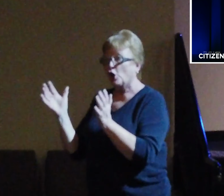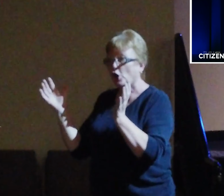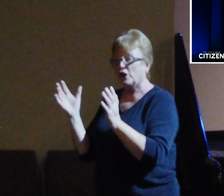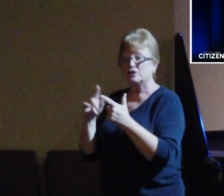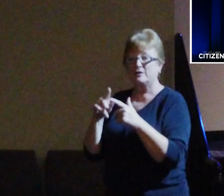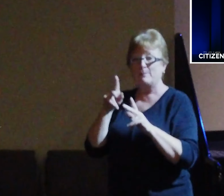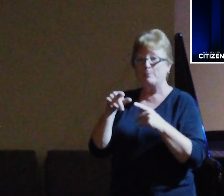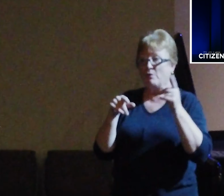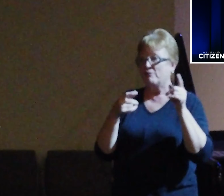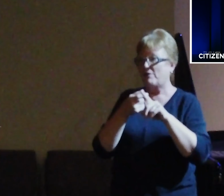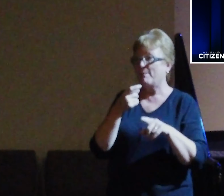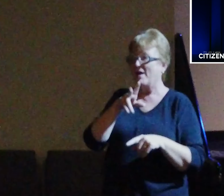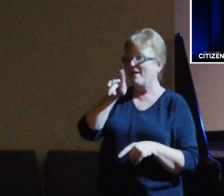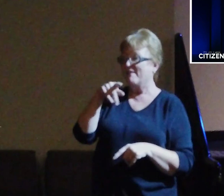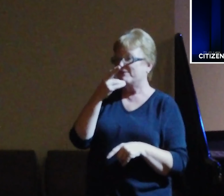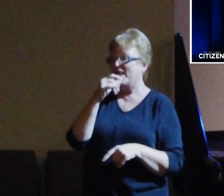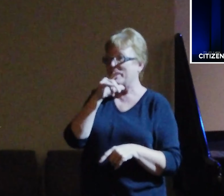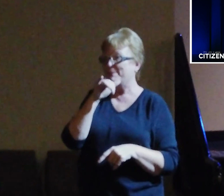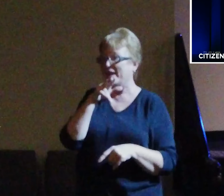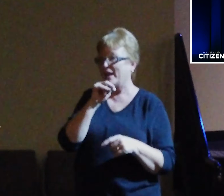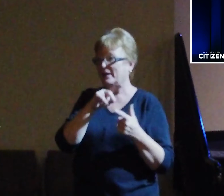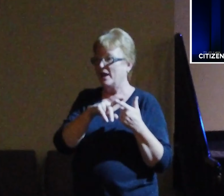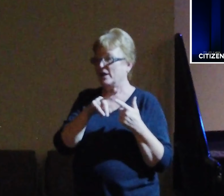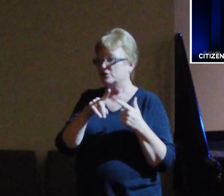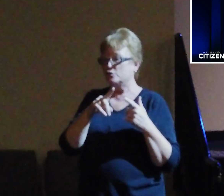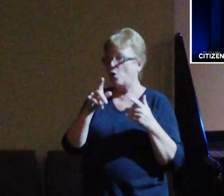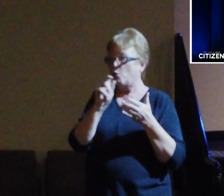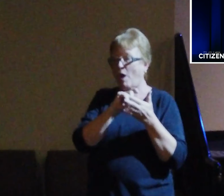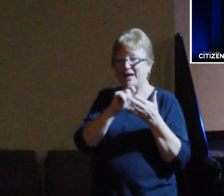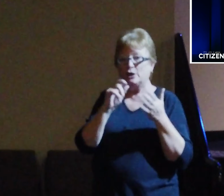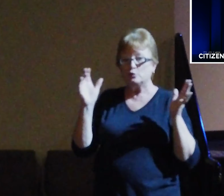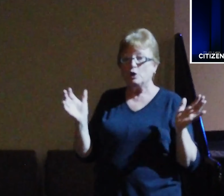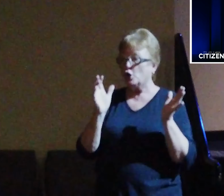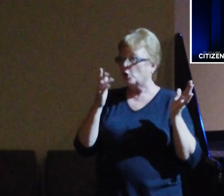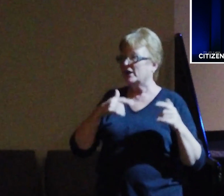Philippian believers. But he's also writing to encourage us.